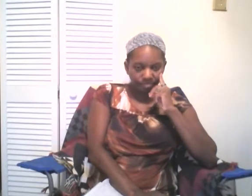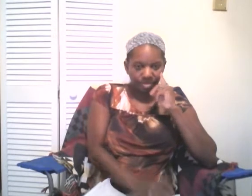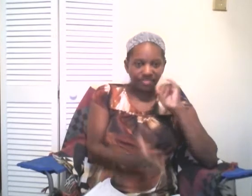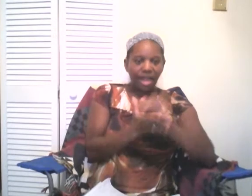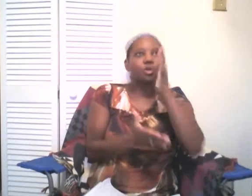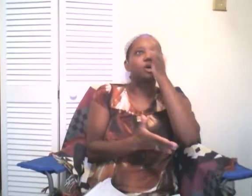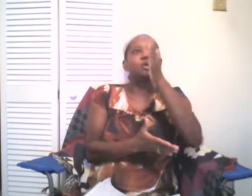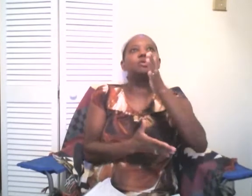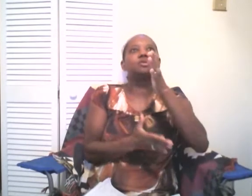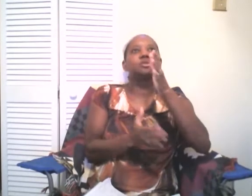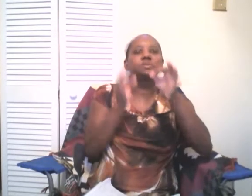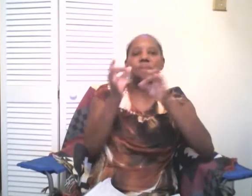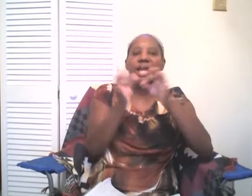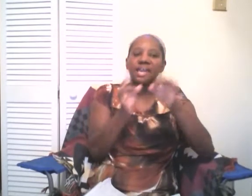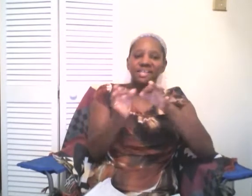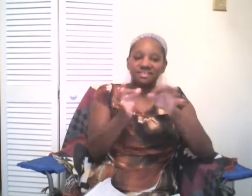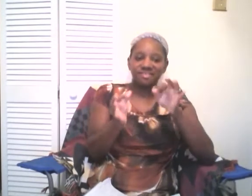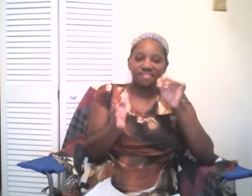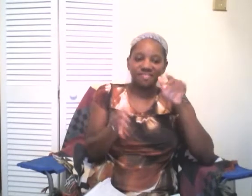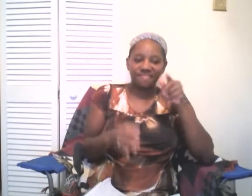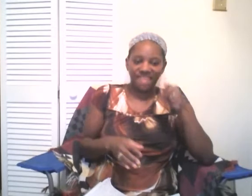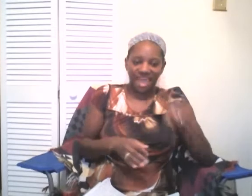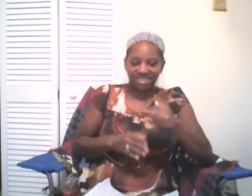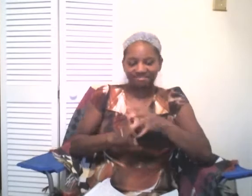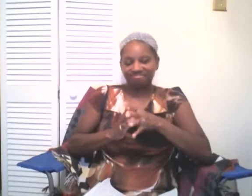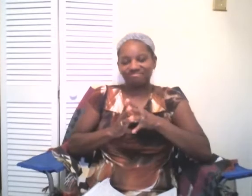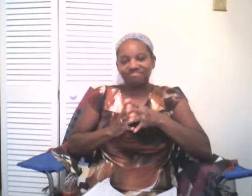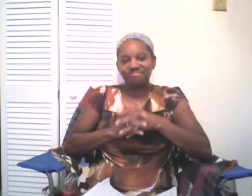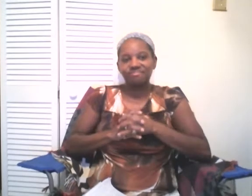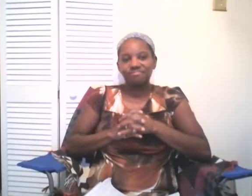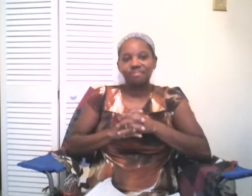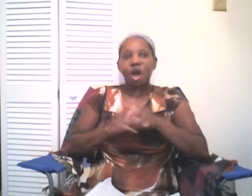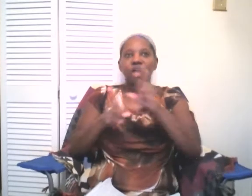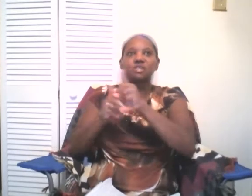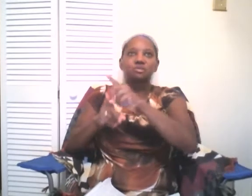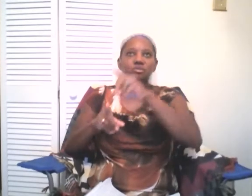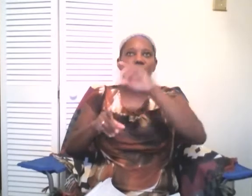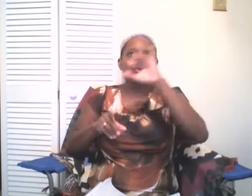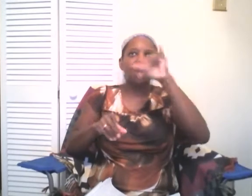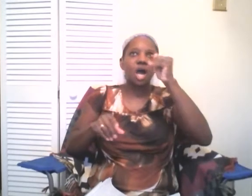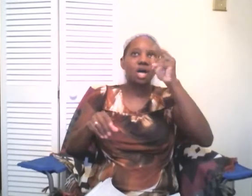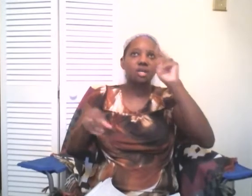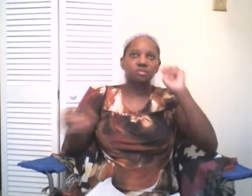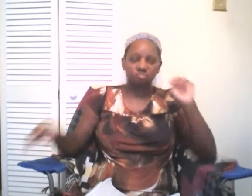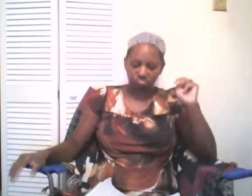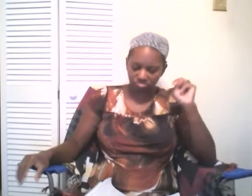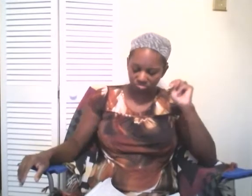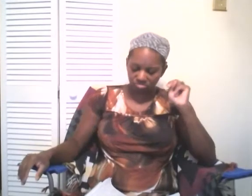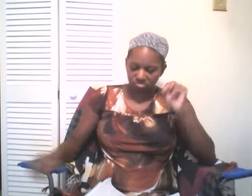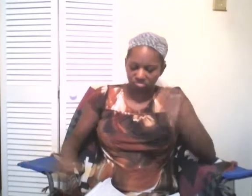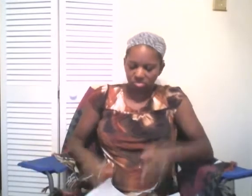And that will explain that. But also John